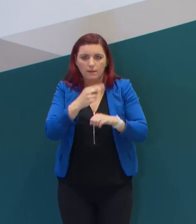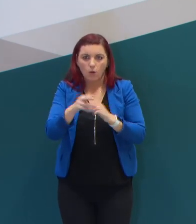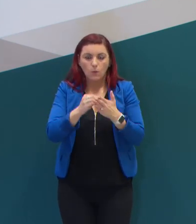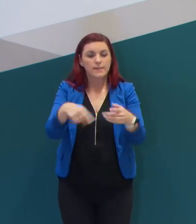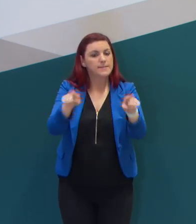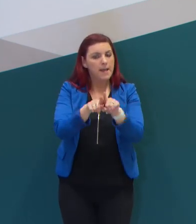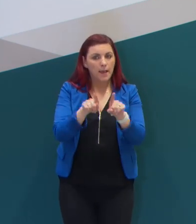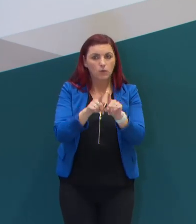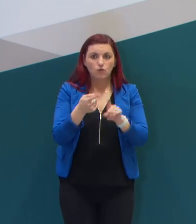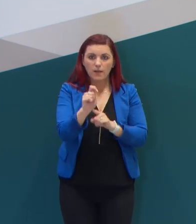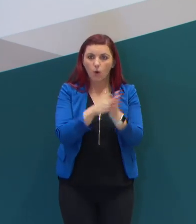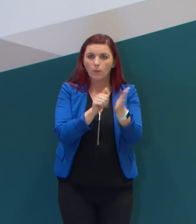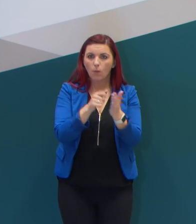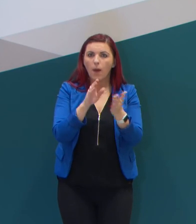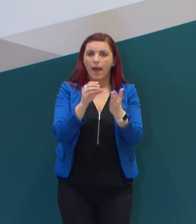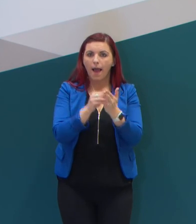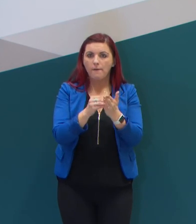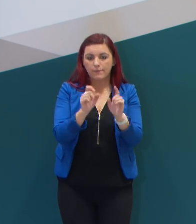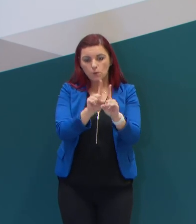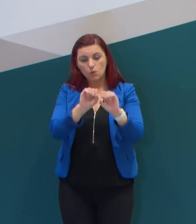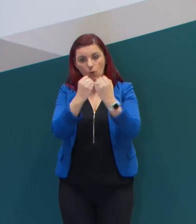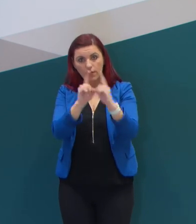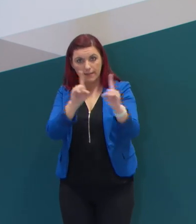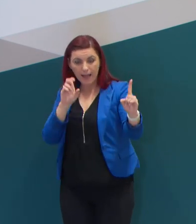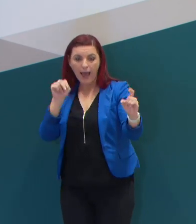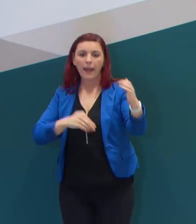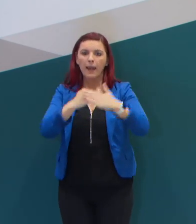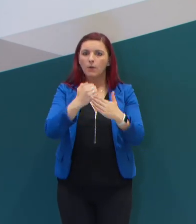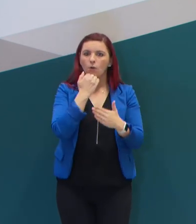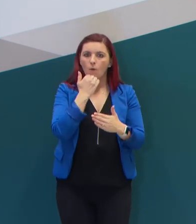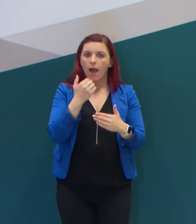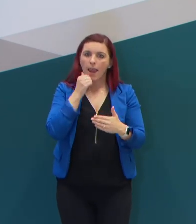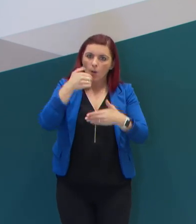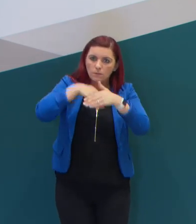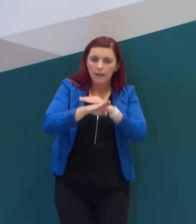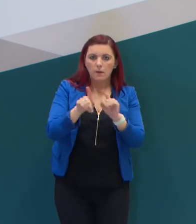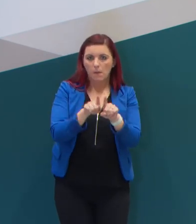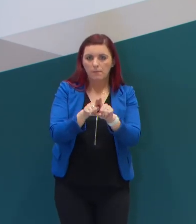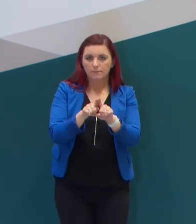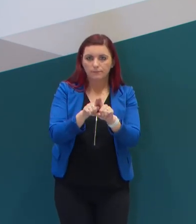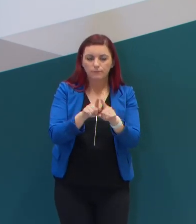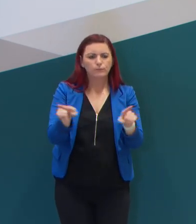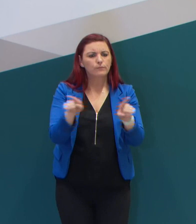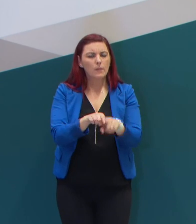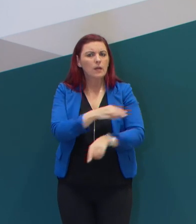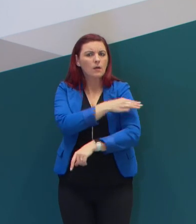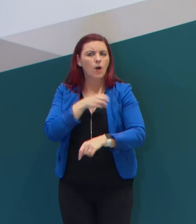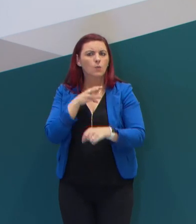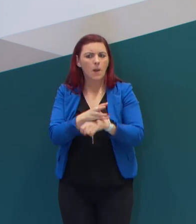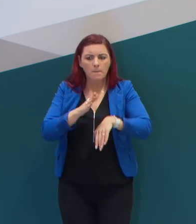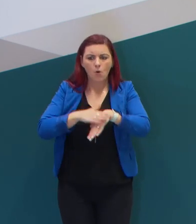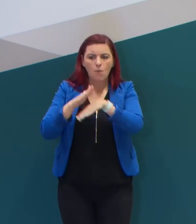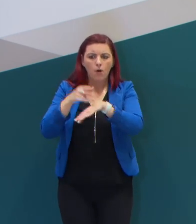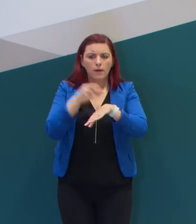distancing measures and limit the numbers permitted on public transport at any one point in time, and that Gardaí would increase interventions